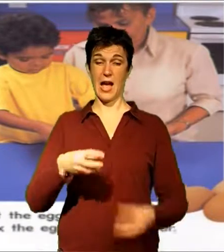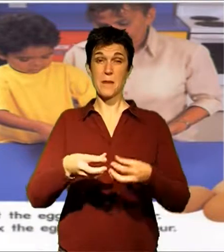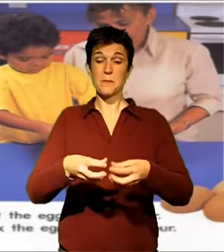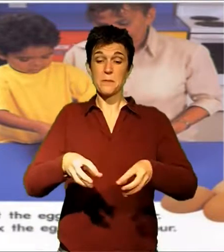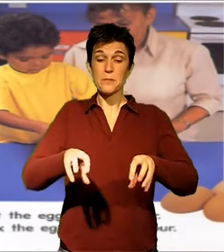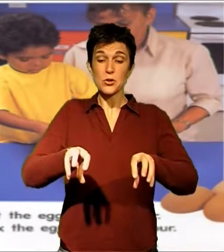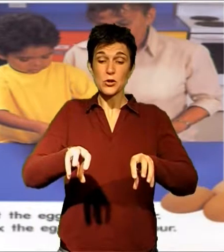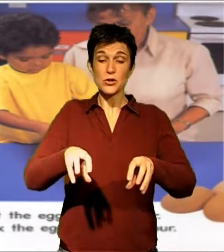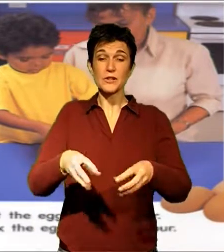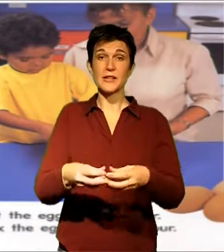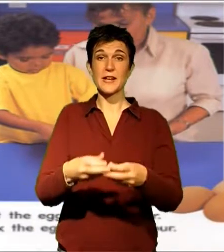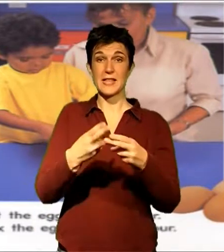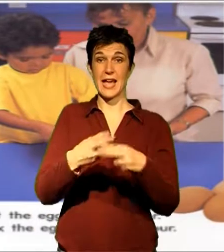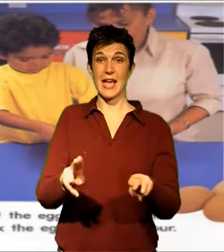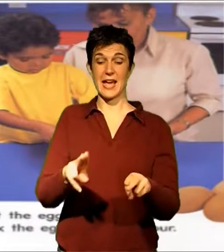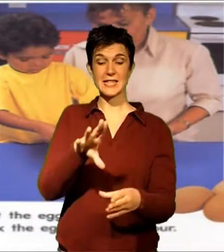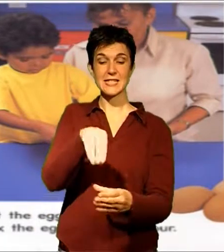I put the eggs in the flour.